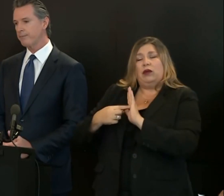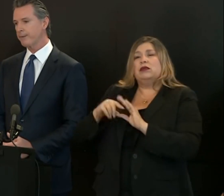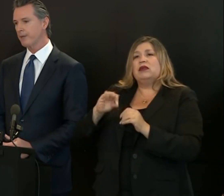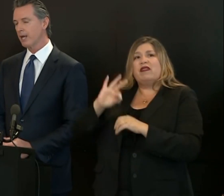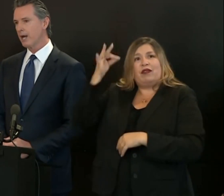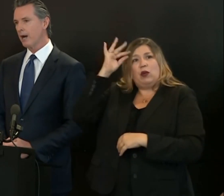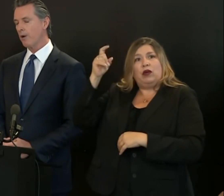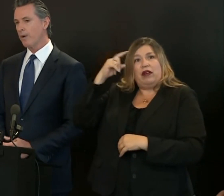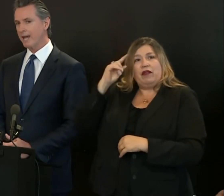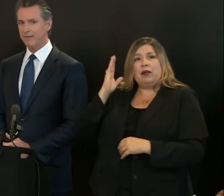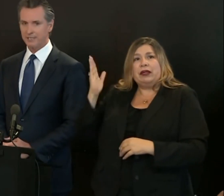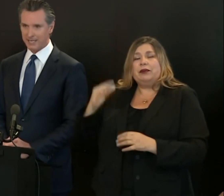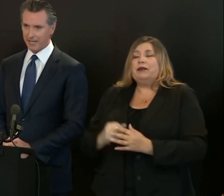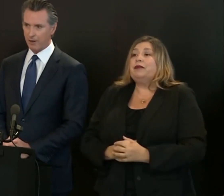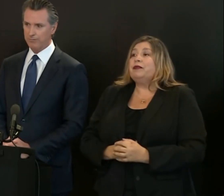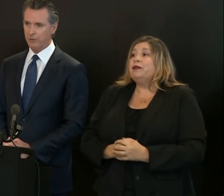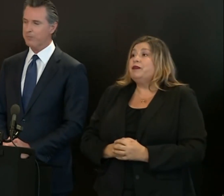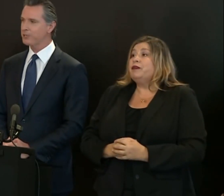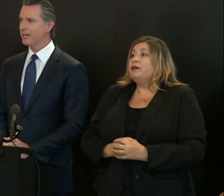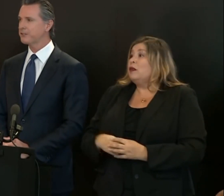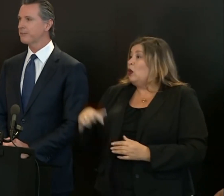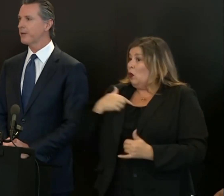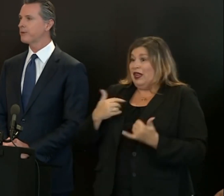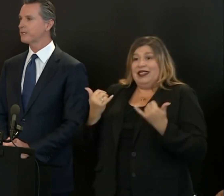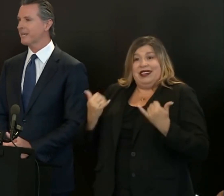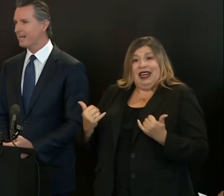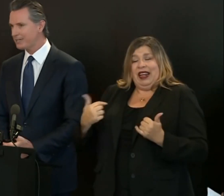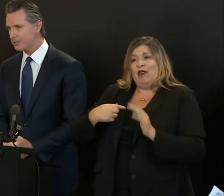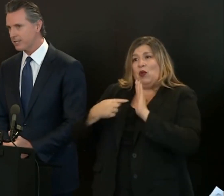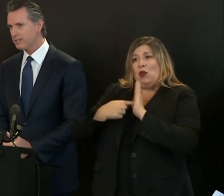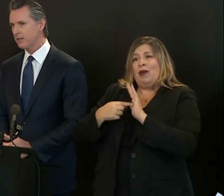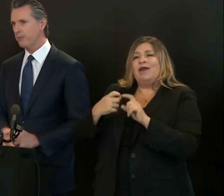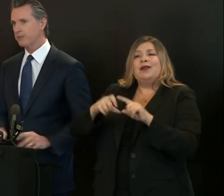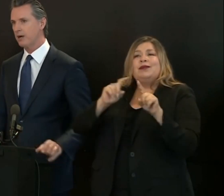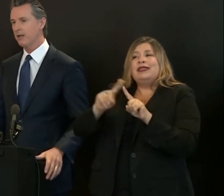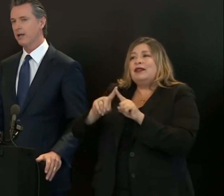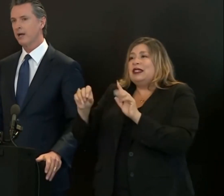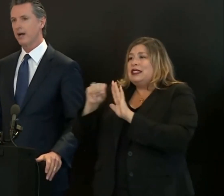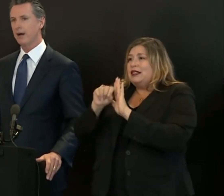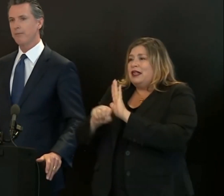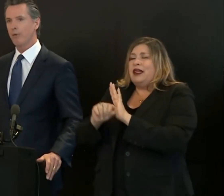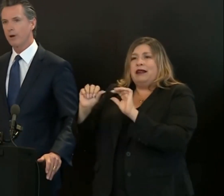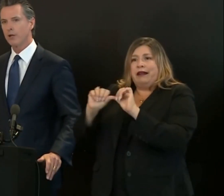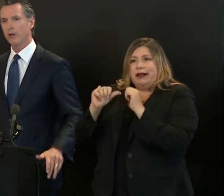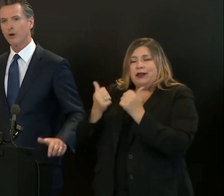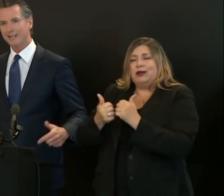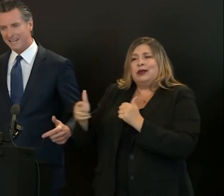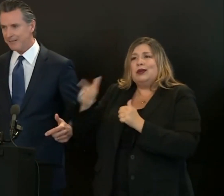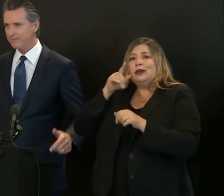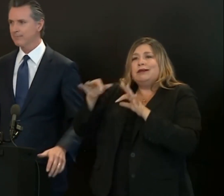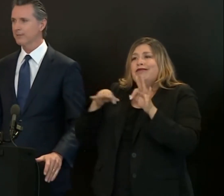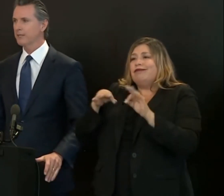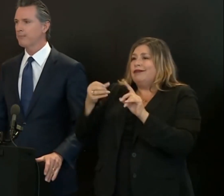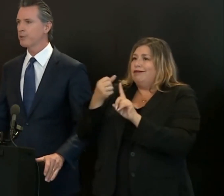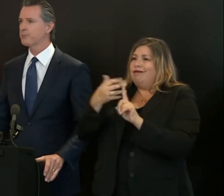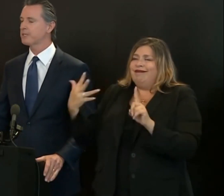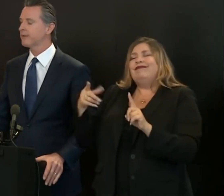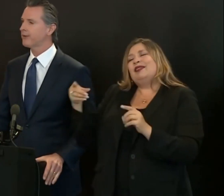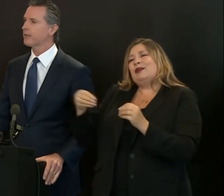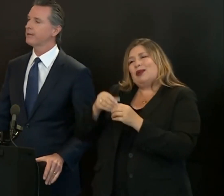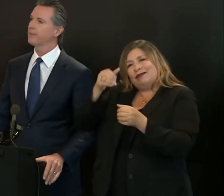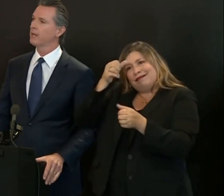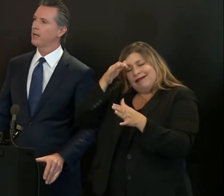the federal government. We have today, though, representatives from a number of state agencies that will talk more learnedly and